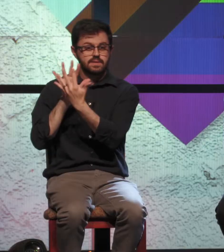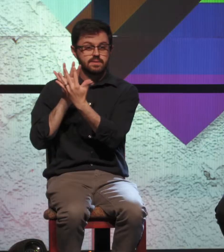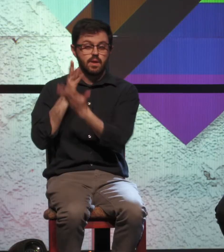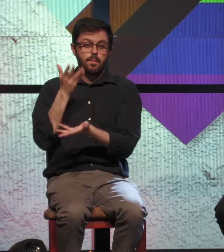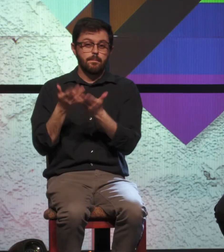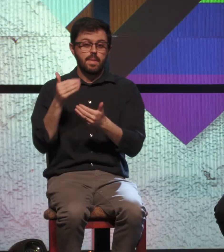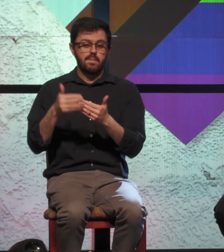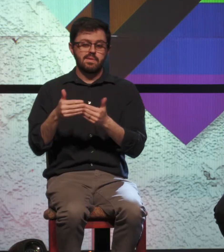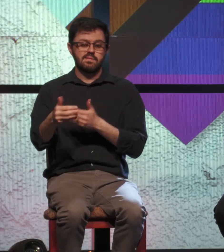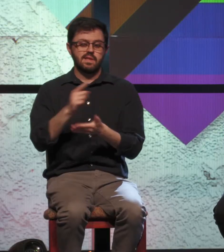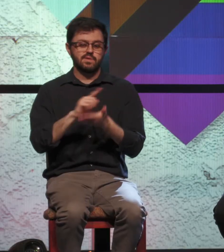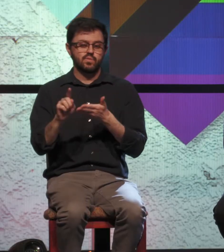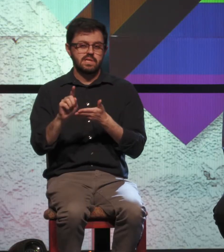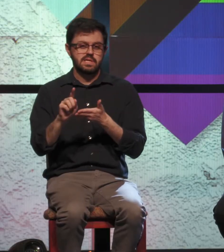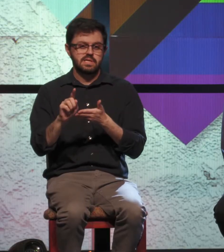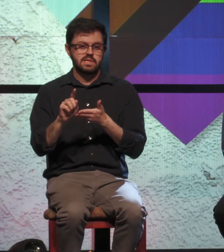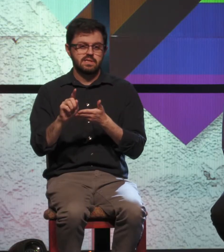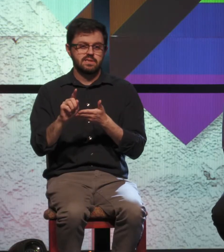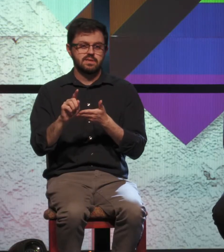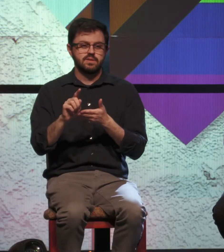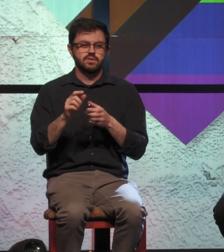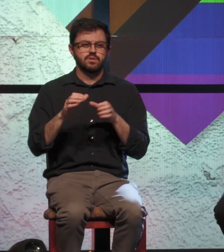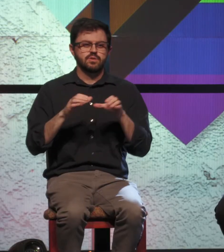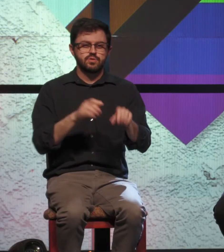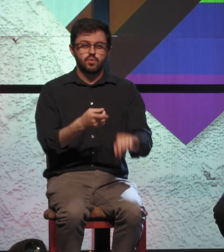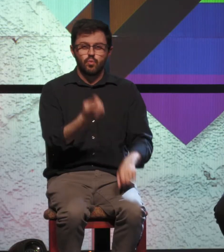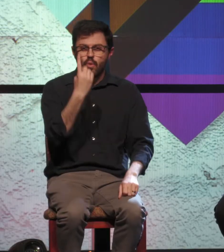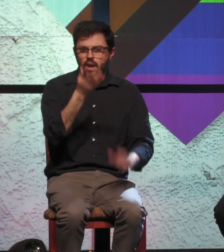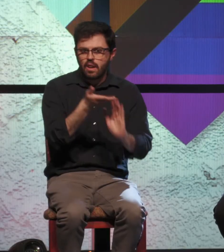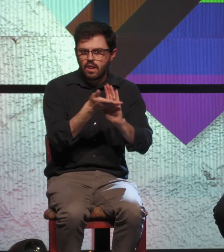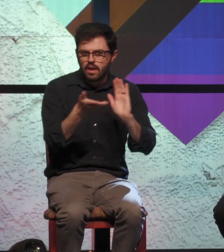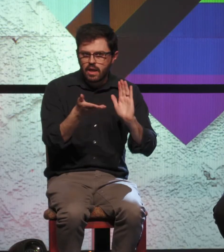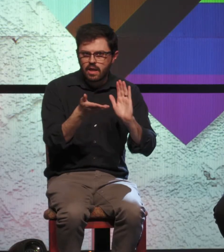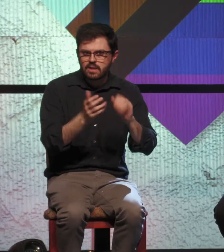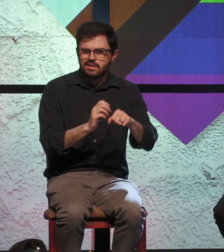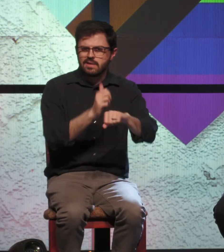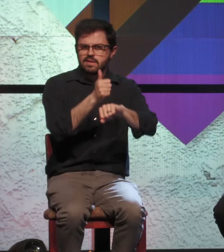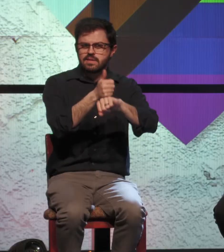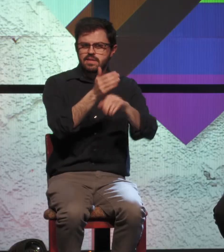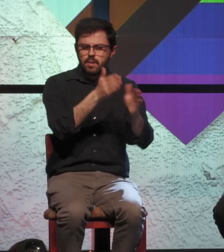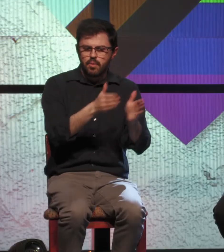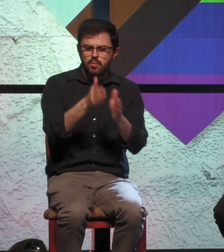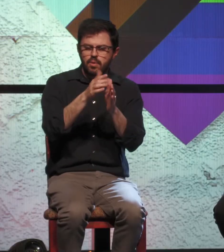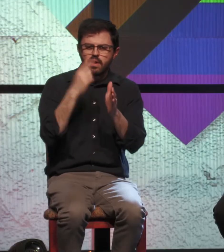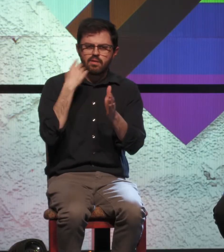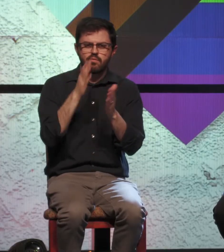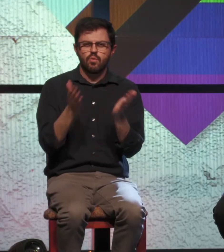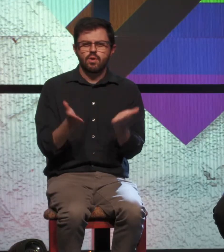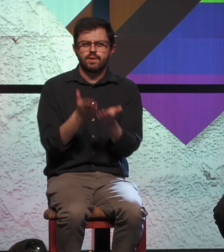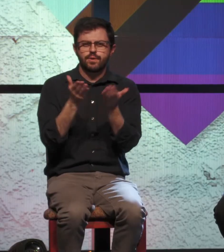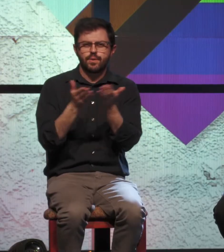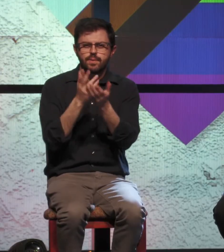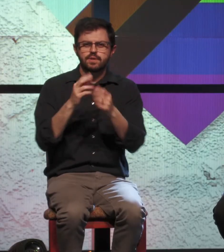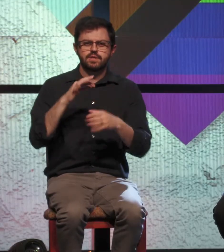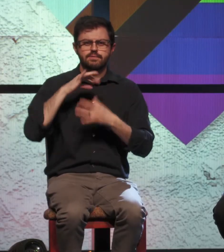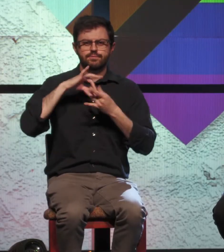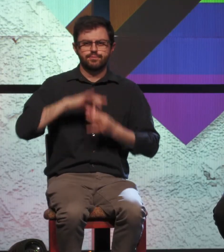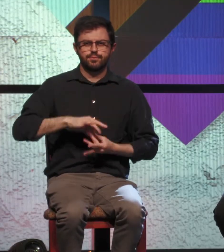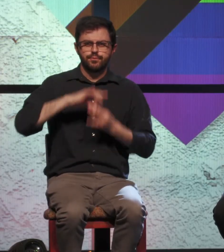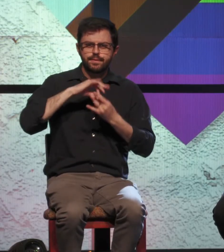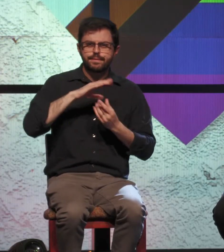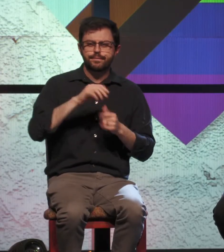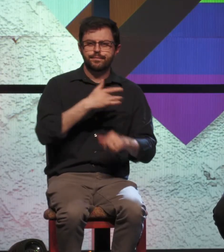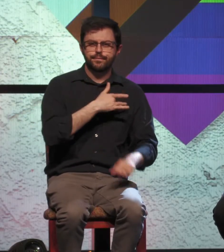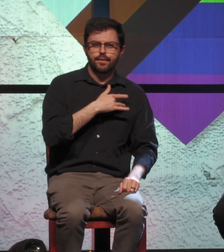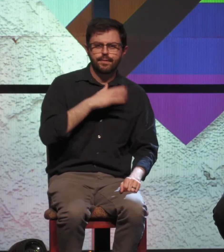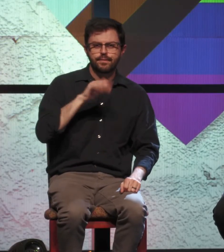step towards creating a plan that will cultivate wholeness in your heart, in your soul, in your mind, to use all of those